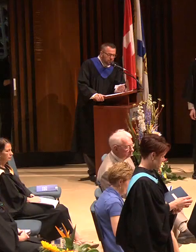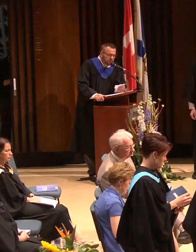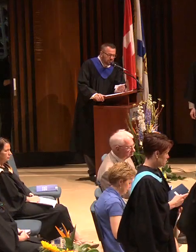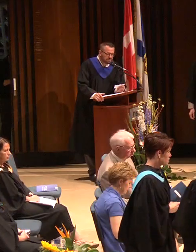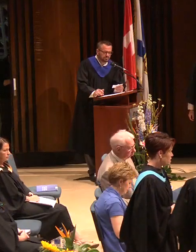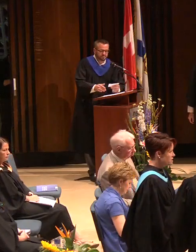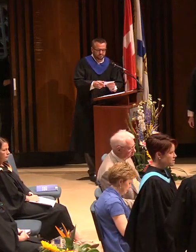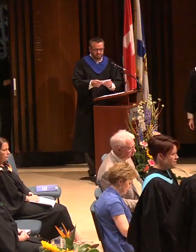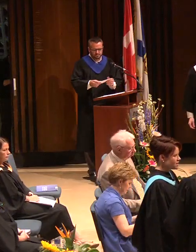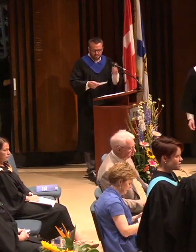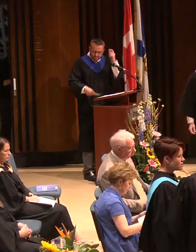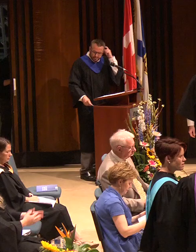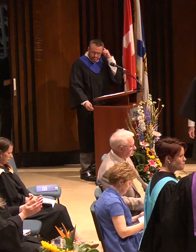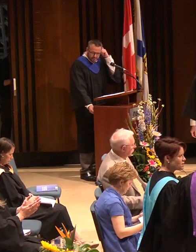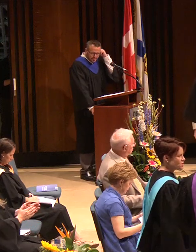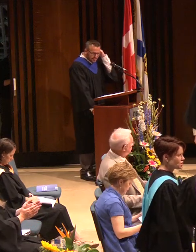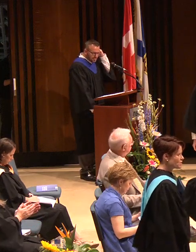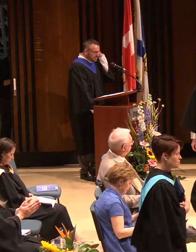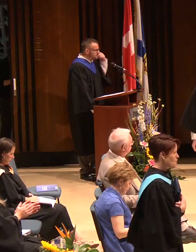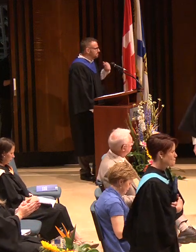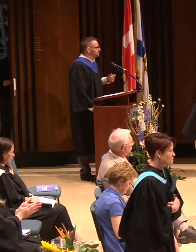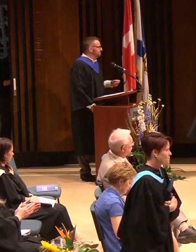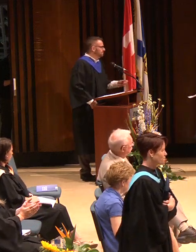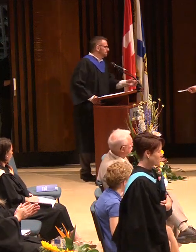Daniel Noonan.